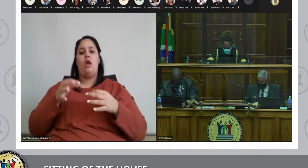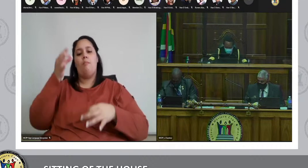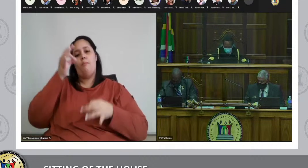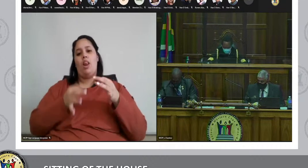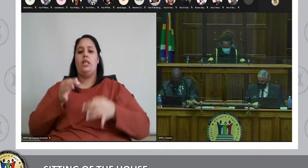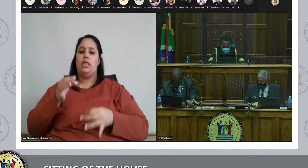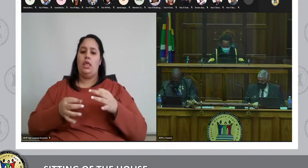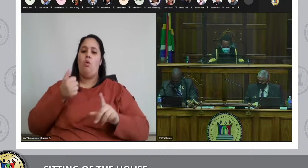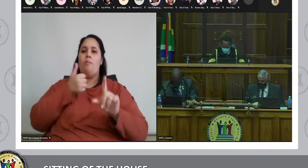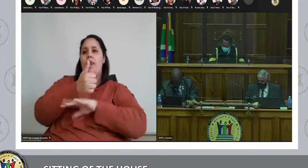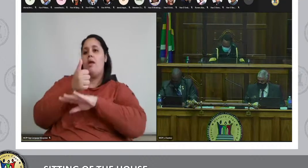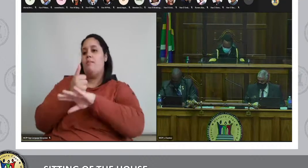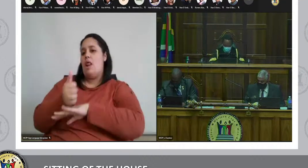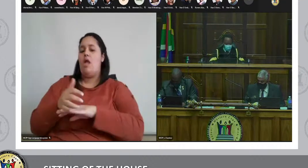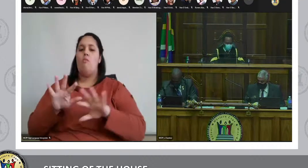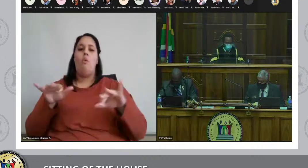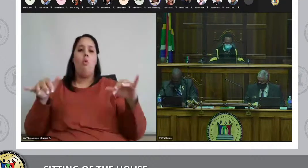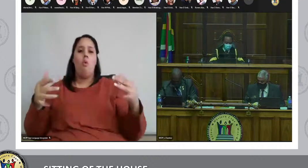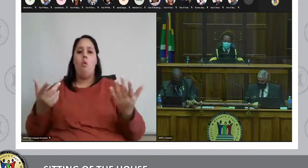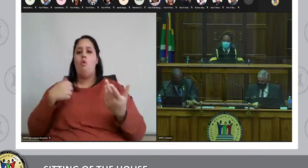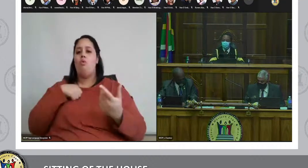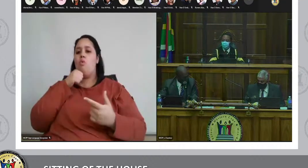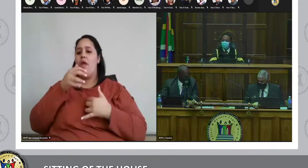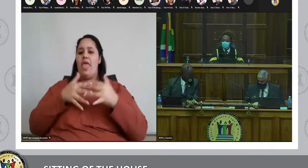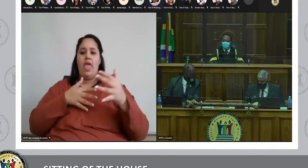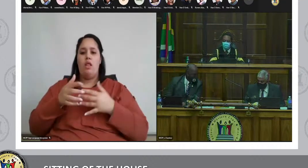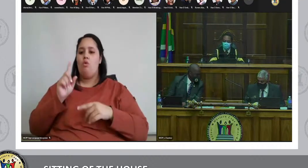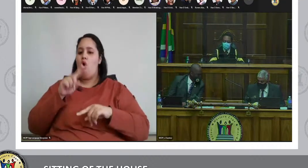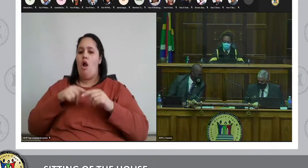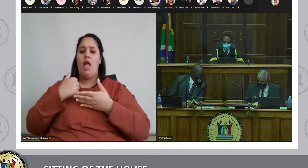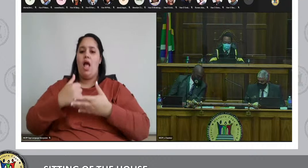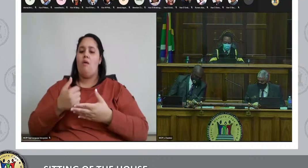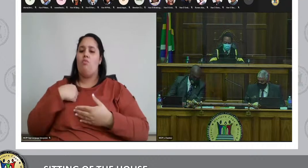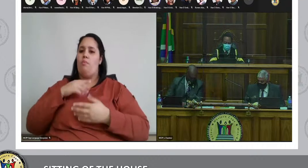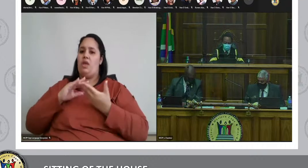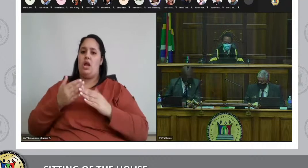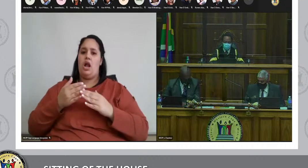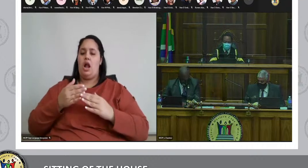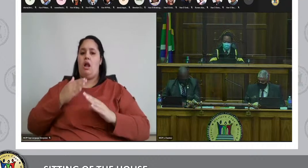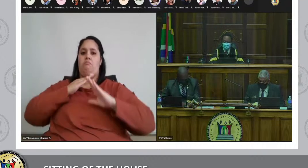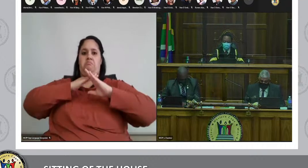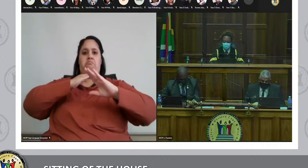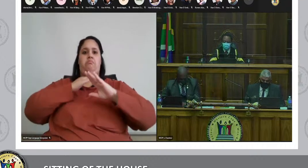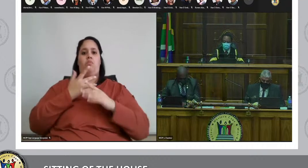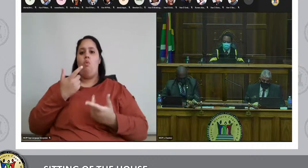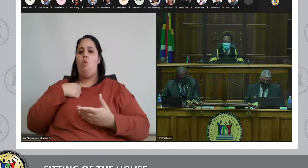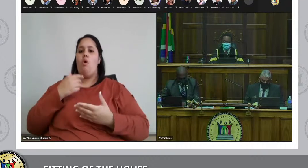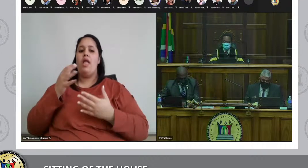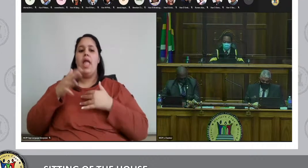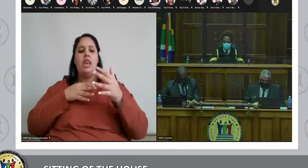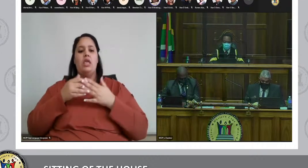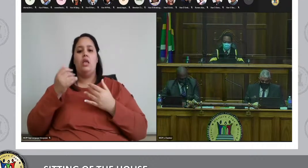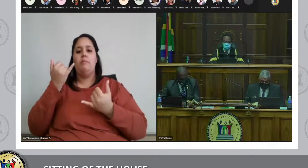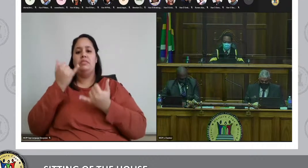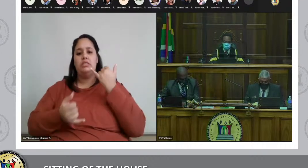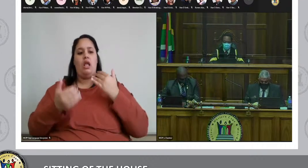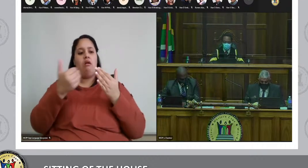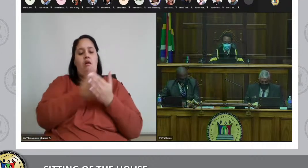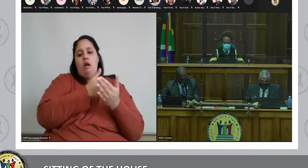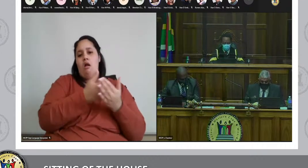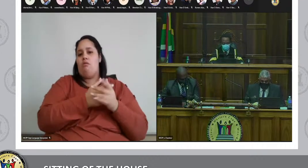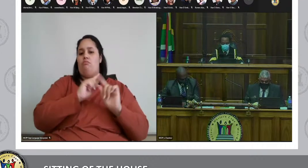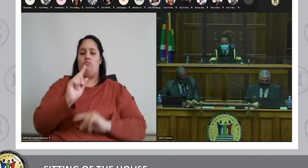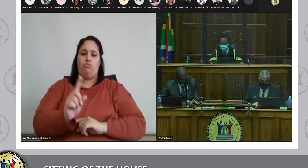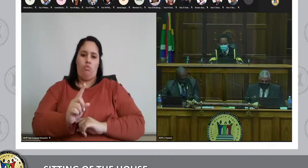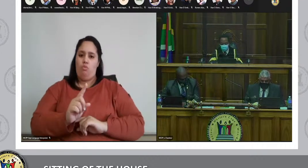the blame game, nor is it going to be of any help to be defensive in hiding mistakes that have been committed. We all need to